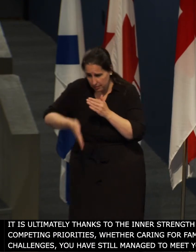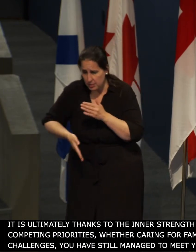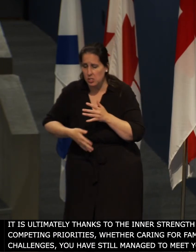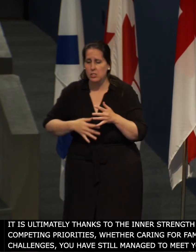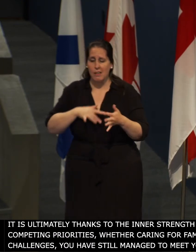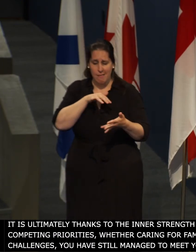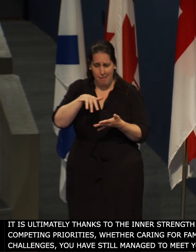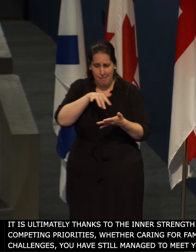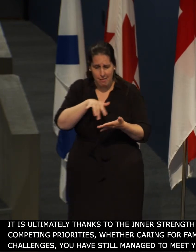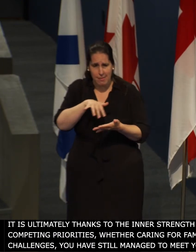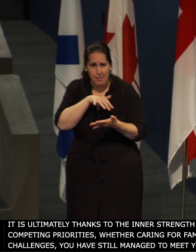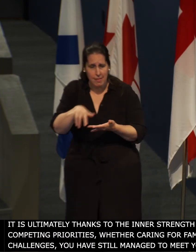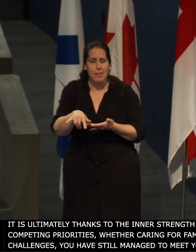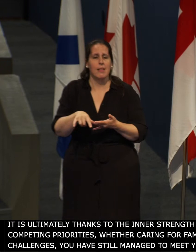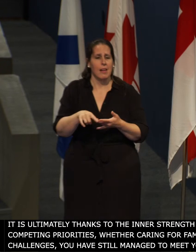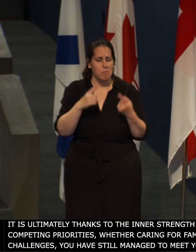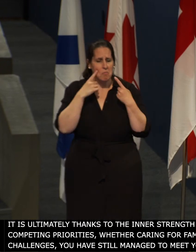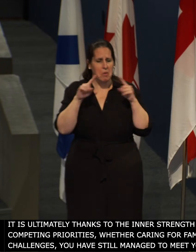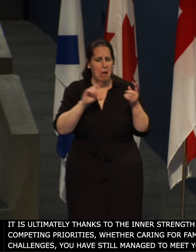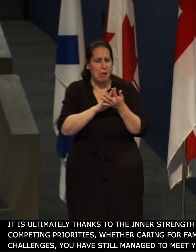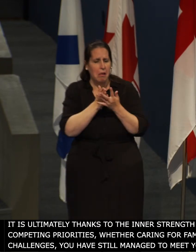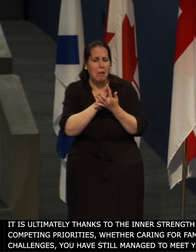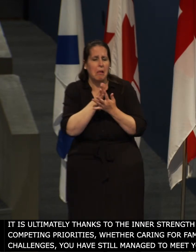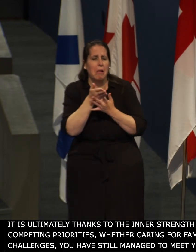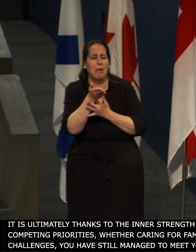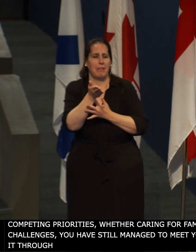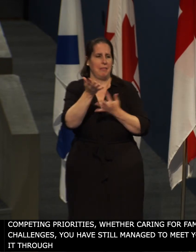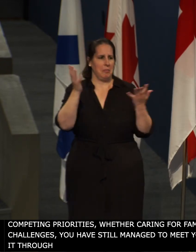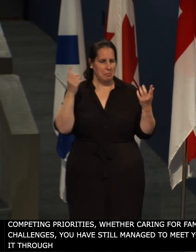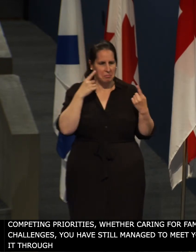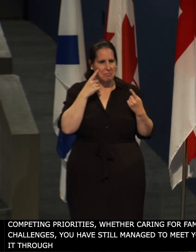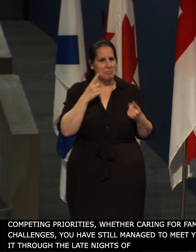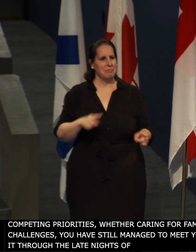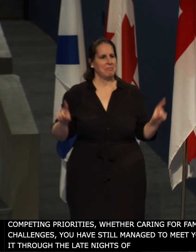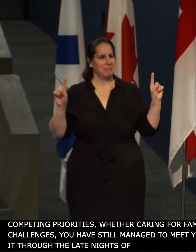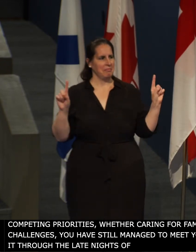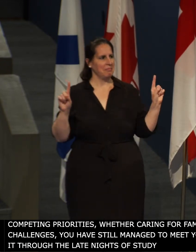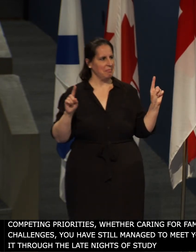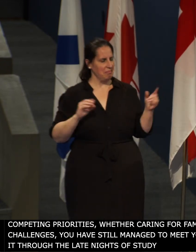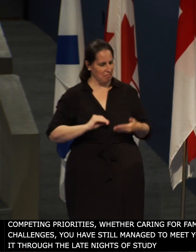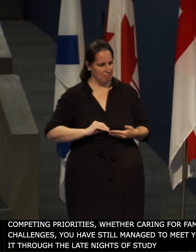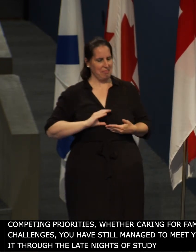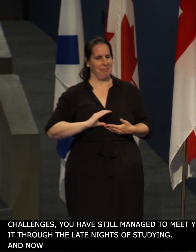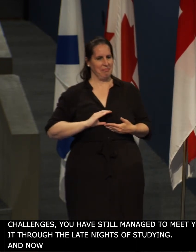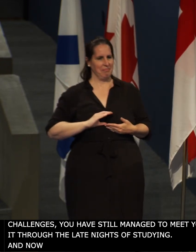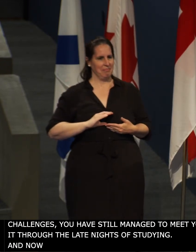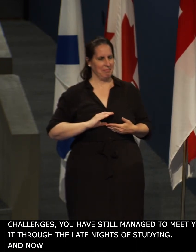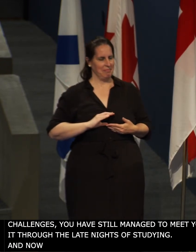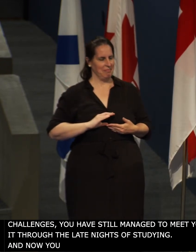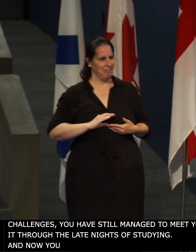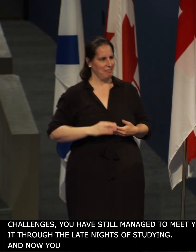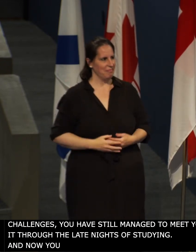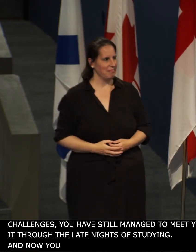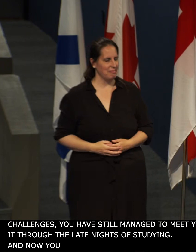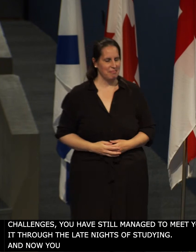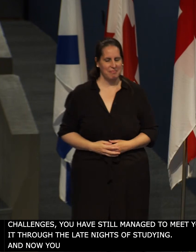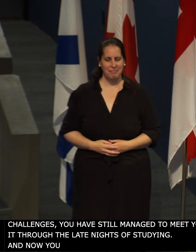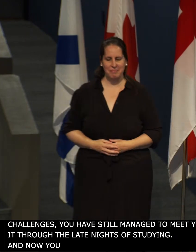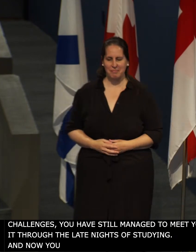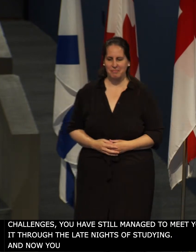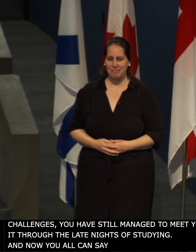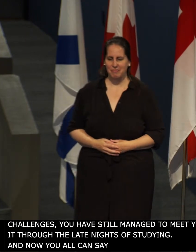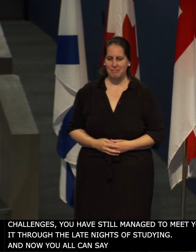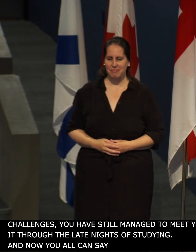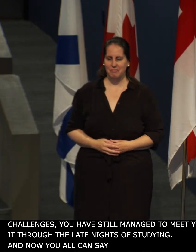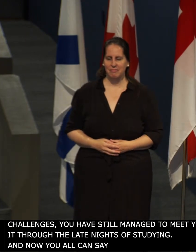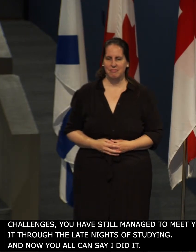your workload, and make it through the late nights of studying. And now you all can say, I did it. At this time